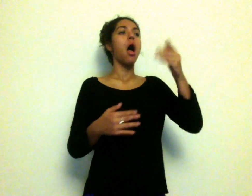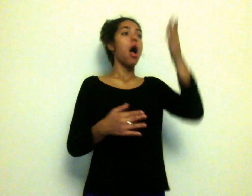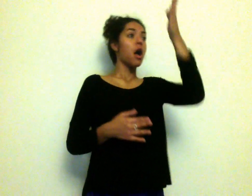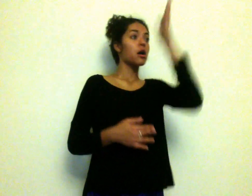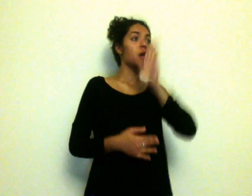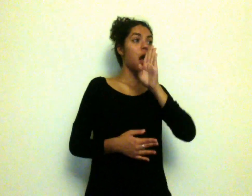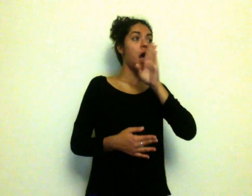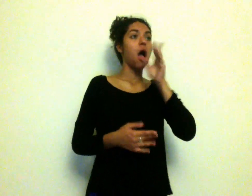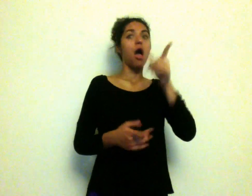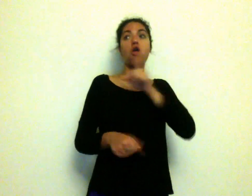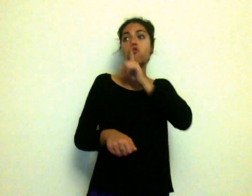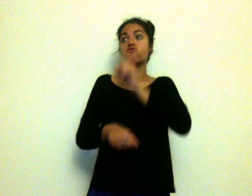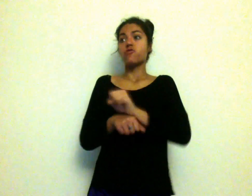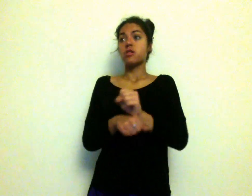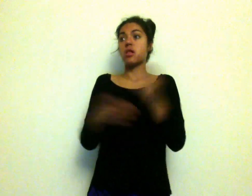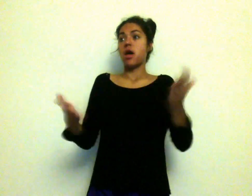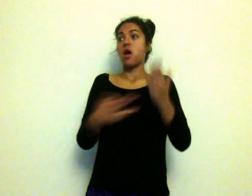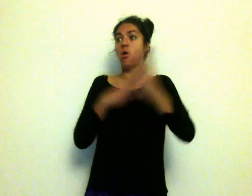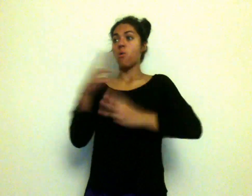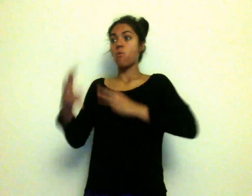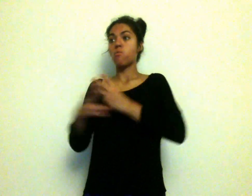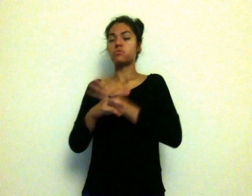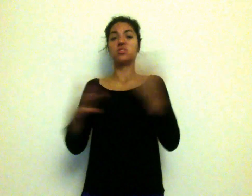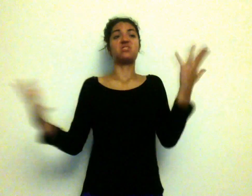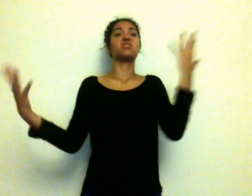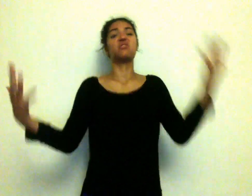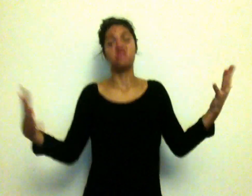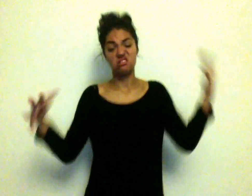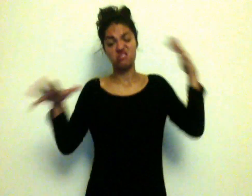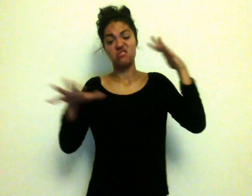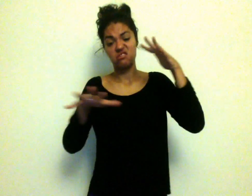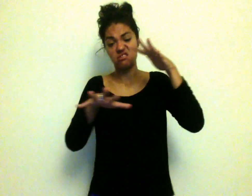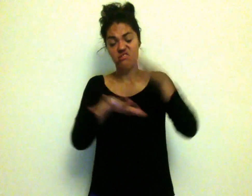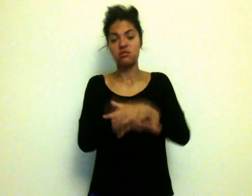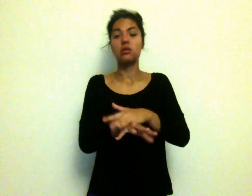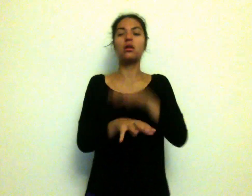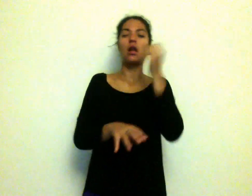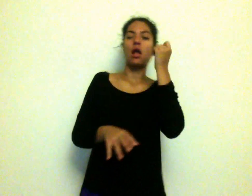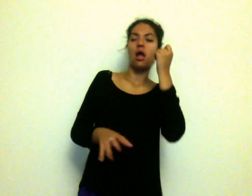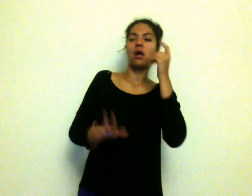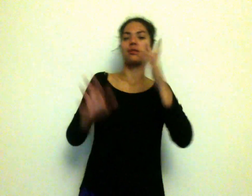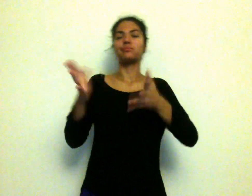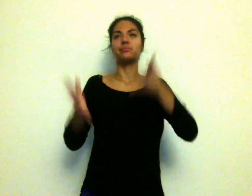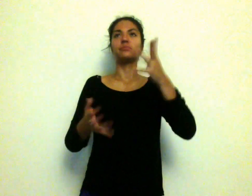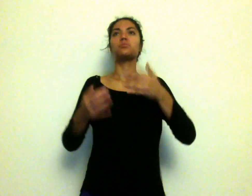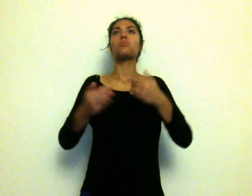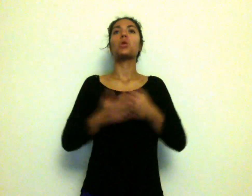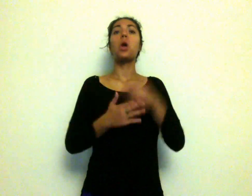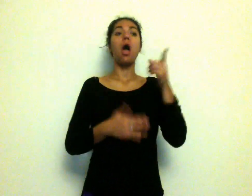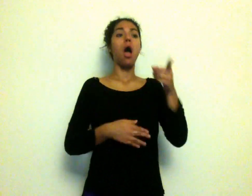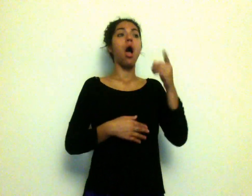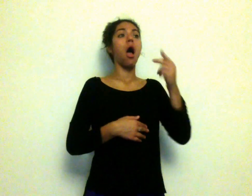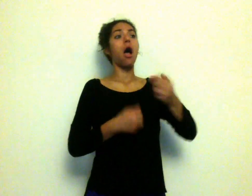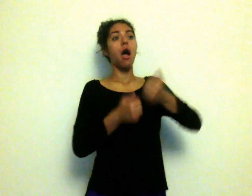is at the lowest level, in the sense that when the higher level ever directs the lower level, they don't see themselves